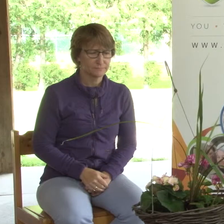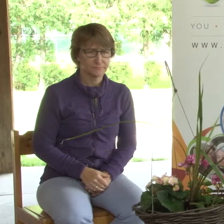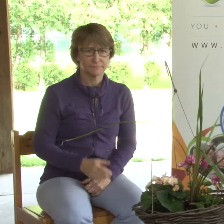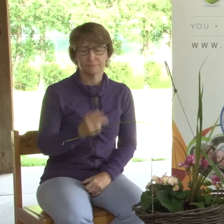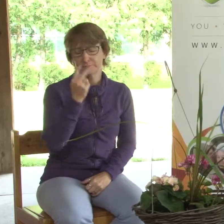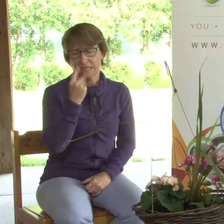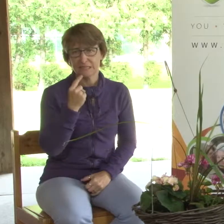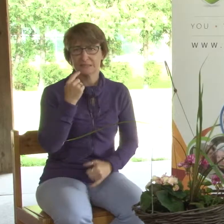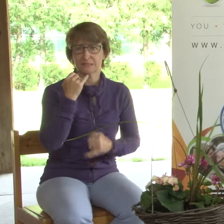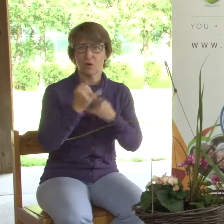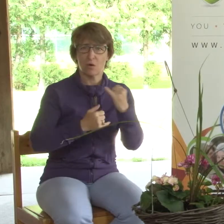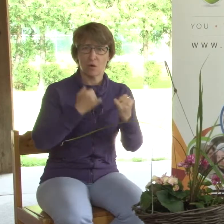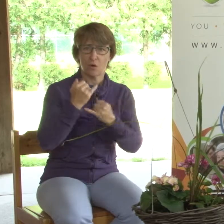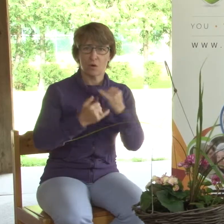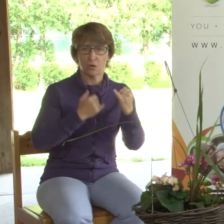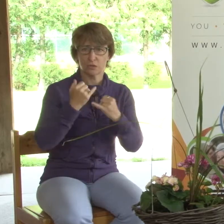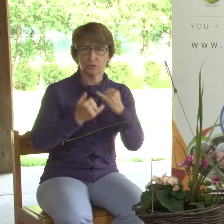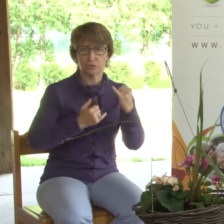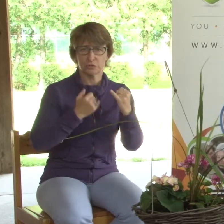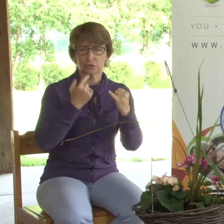Pinks and oranges, reds,